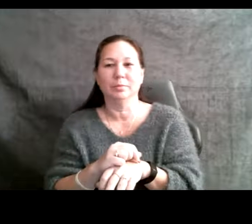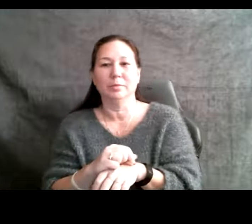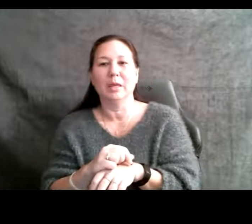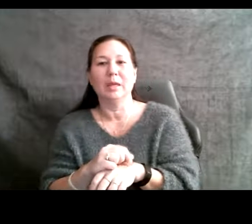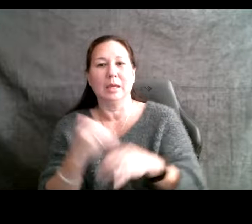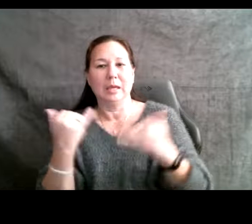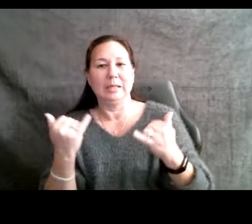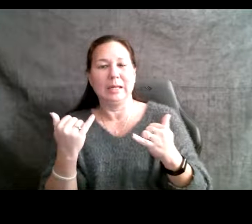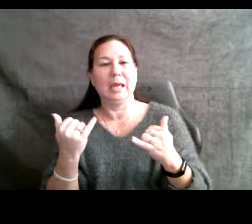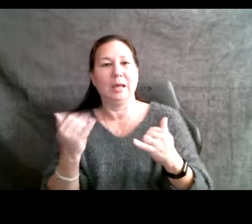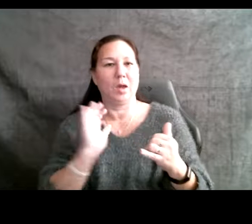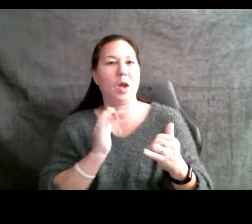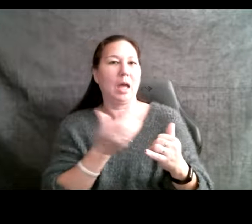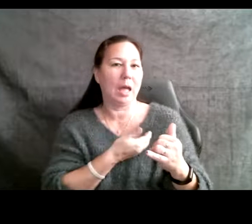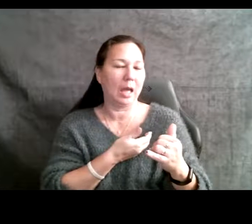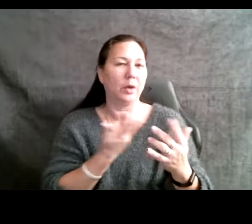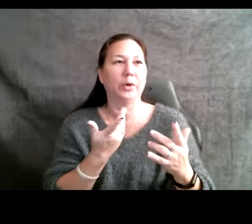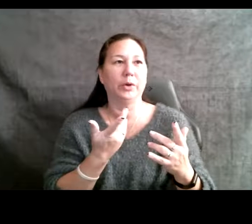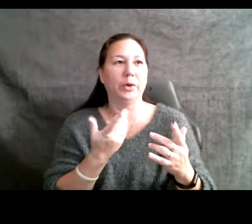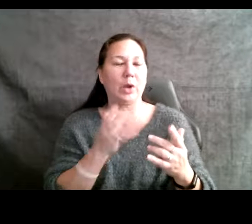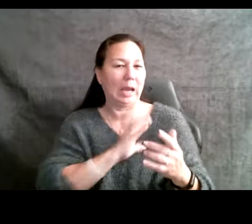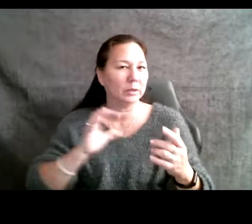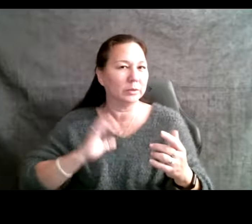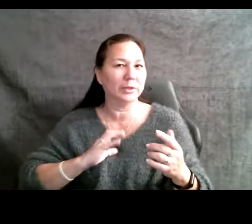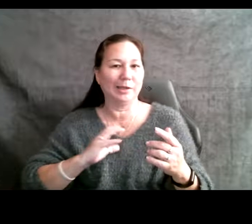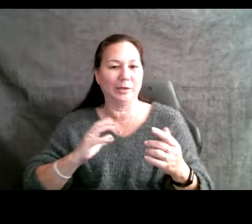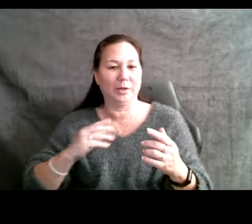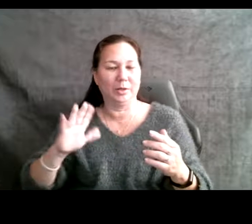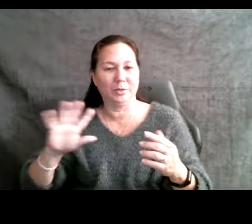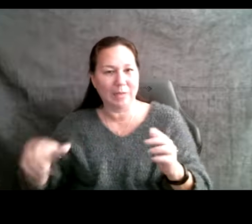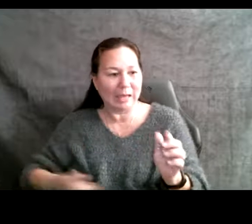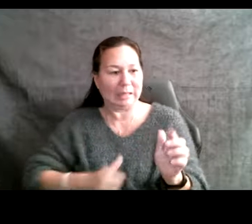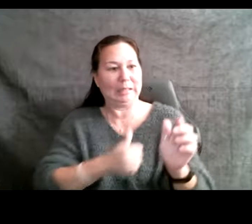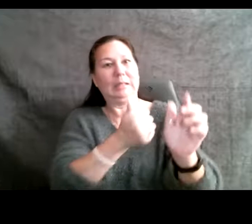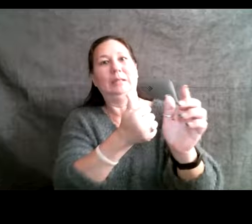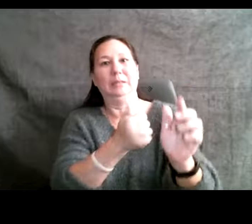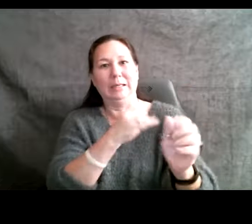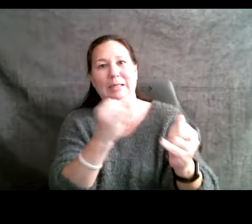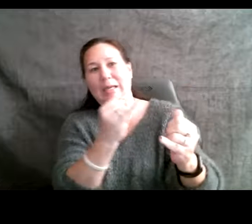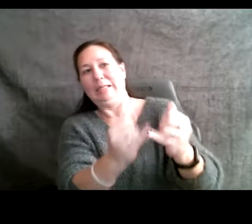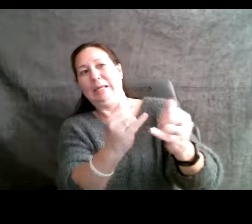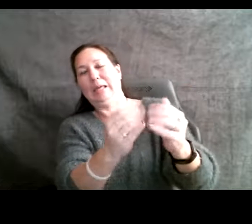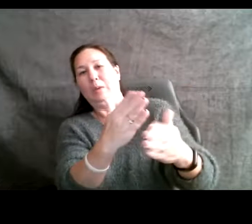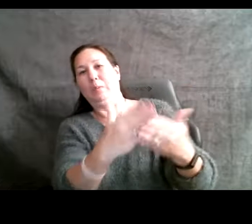council coming in sort of at the tail end of this. And so how are we going to comment on it?